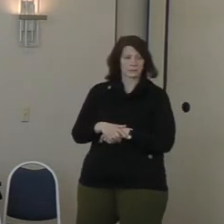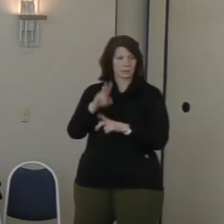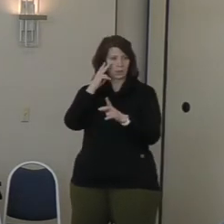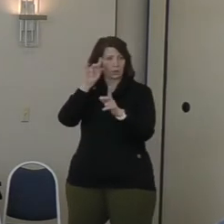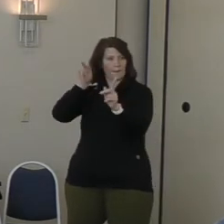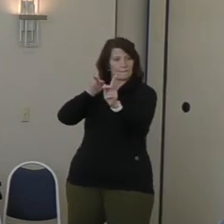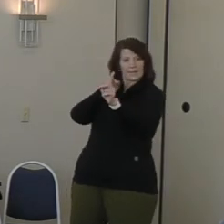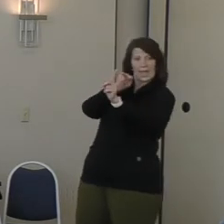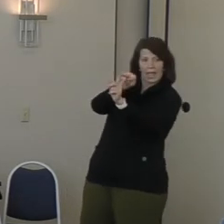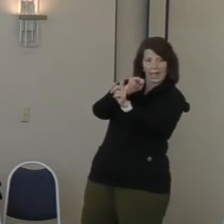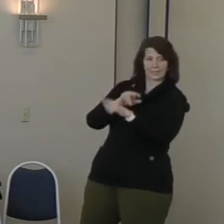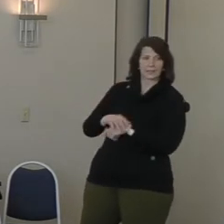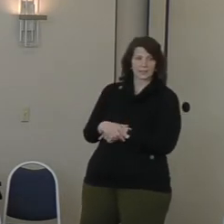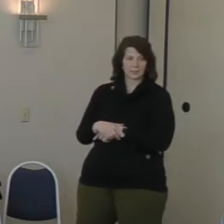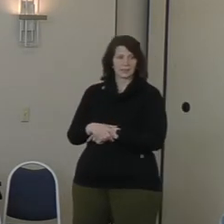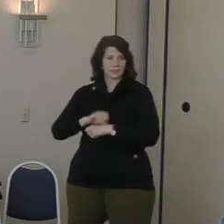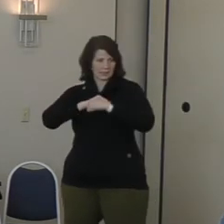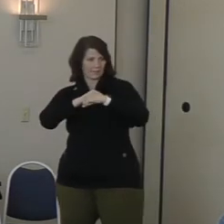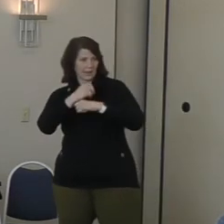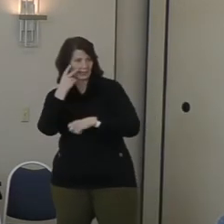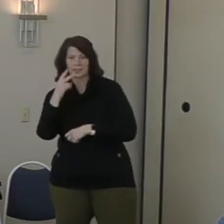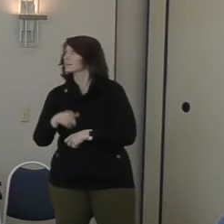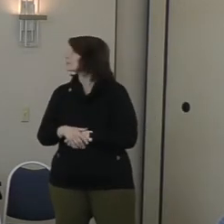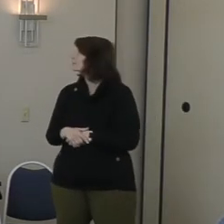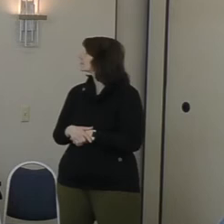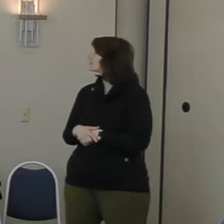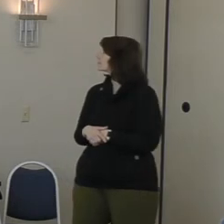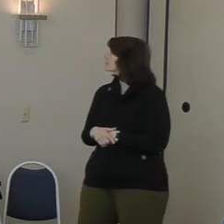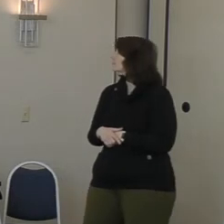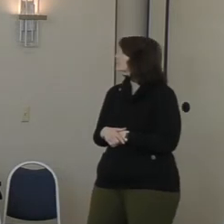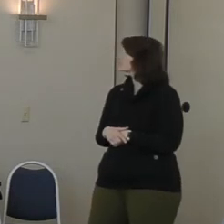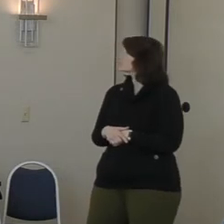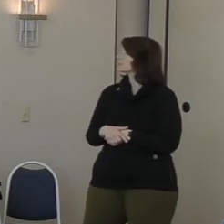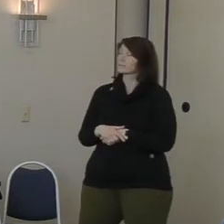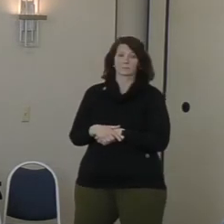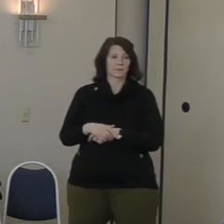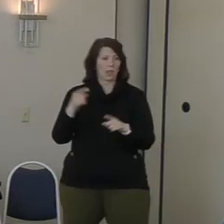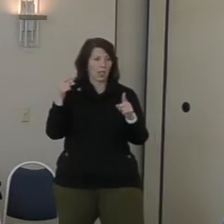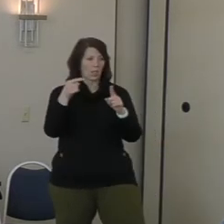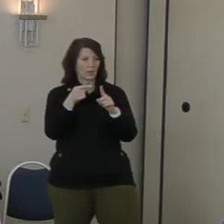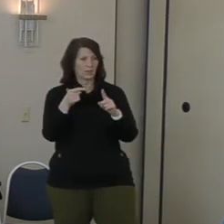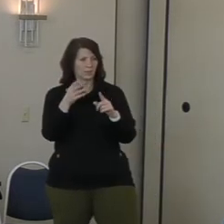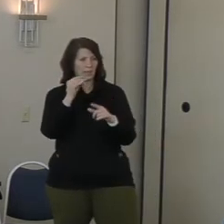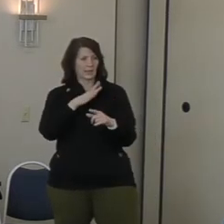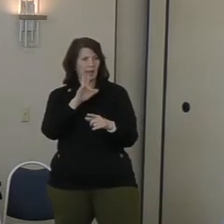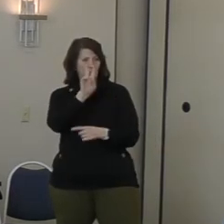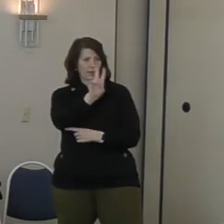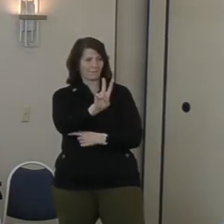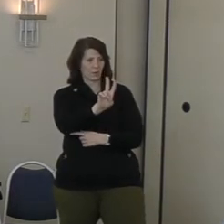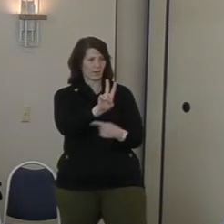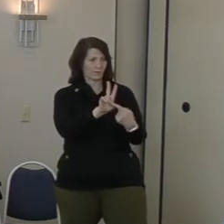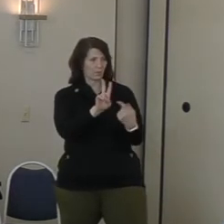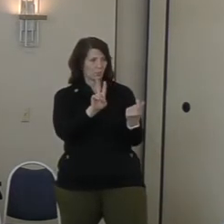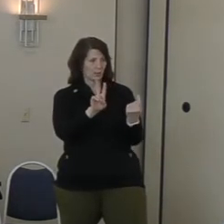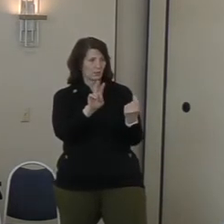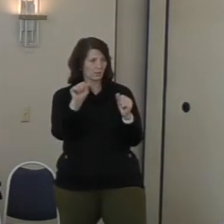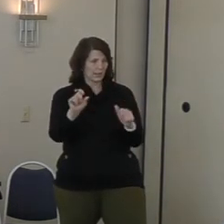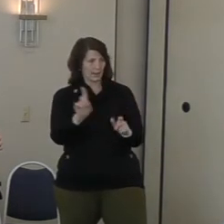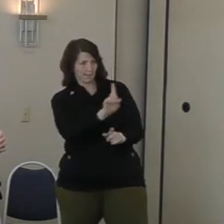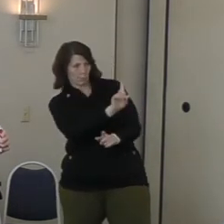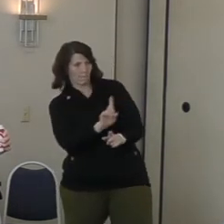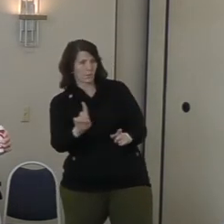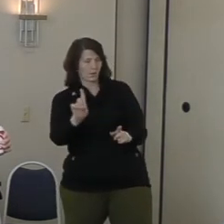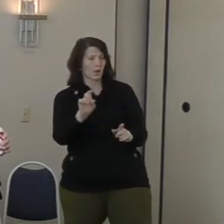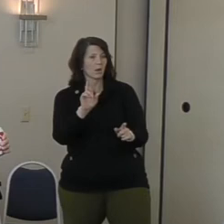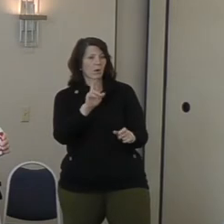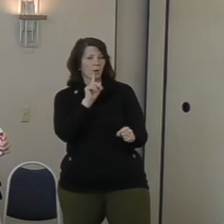essentially what the defense is seeing. They're targeting that guy right in front of two. What's he have to do? Can he move around, or does